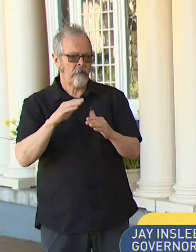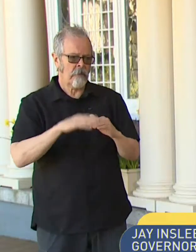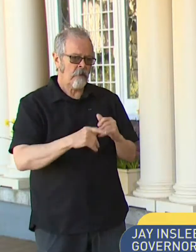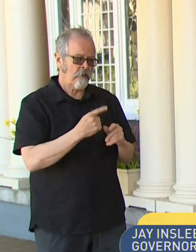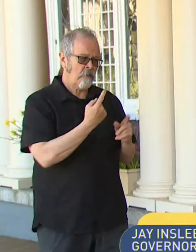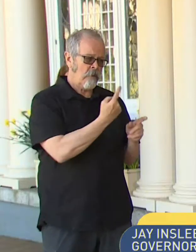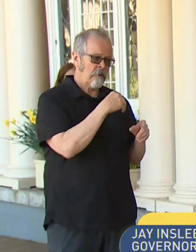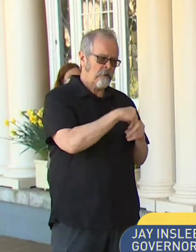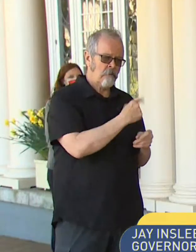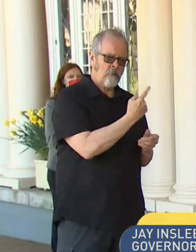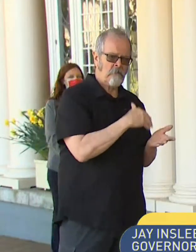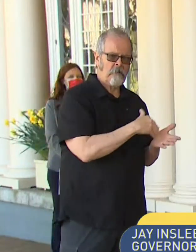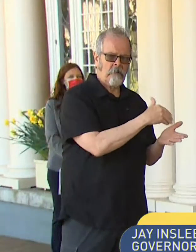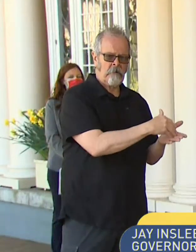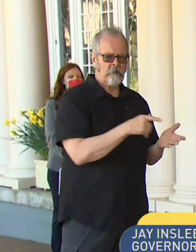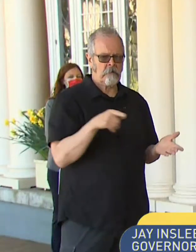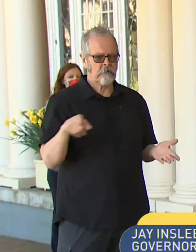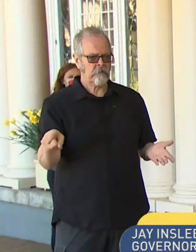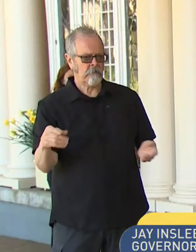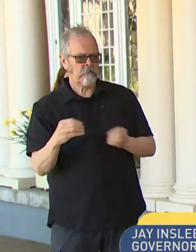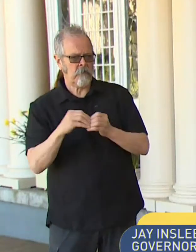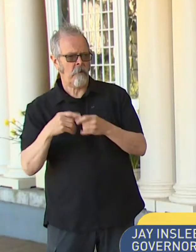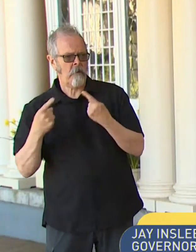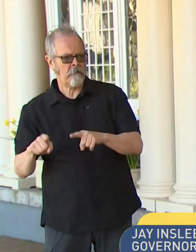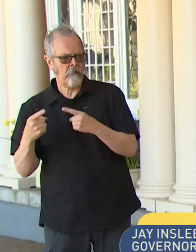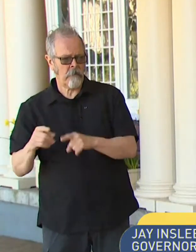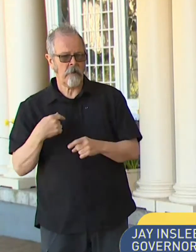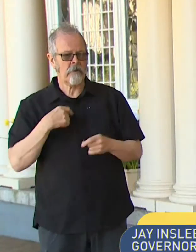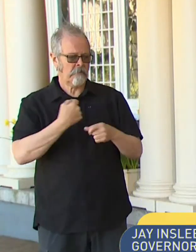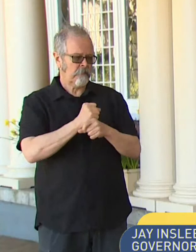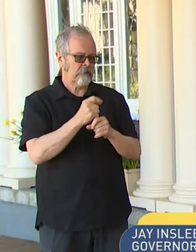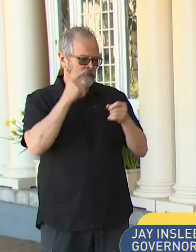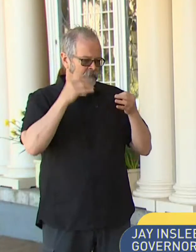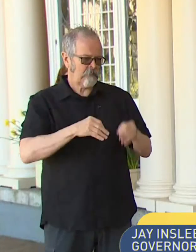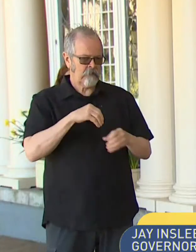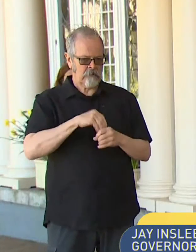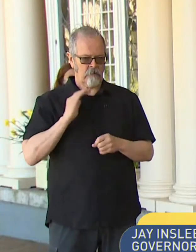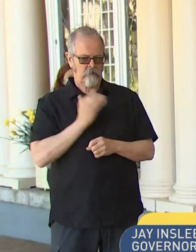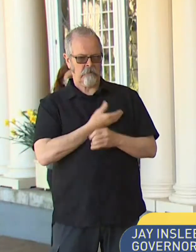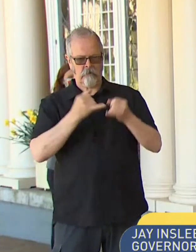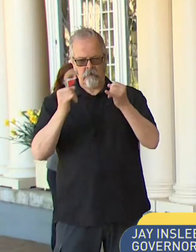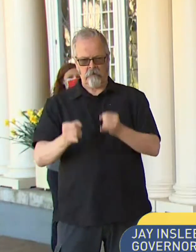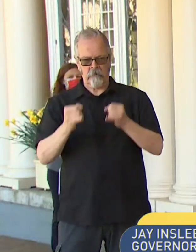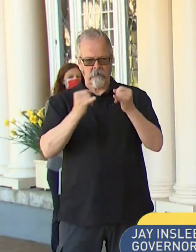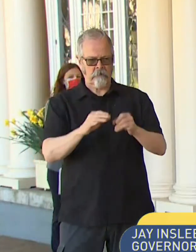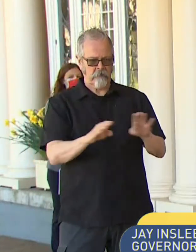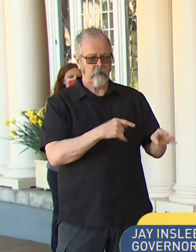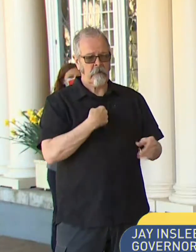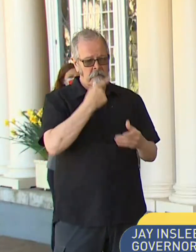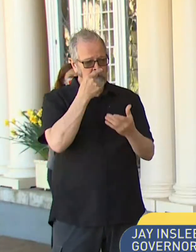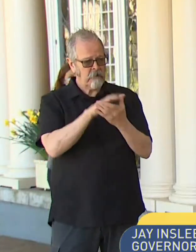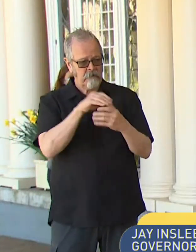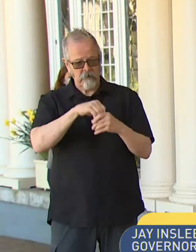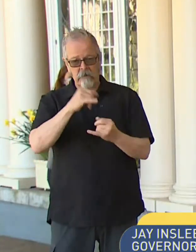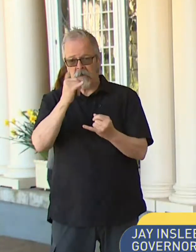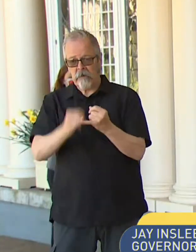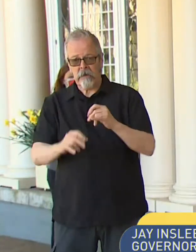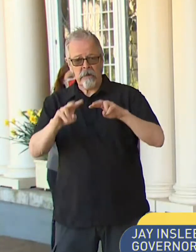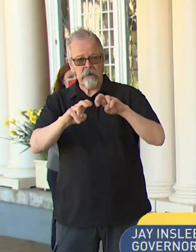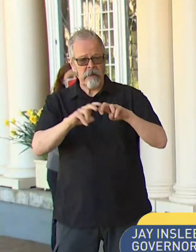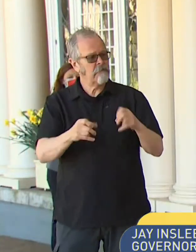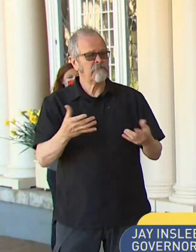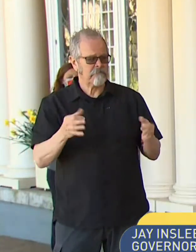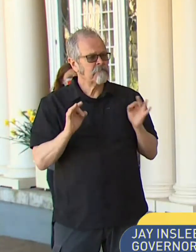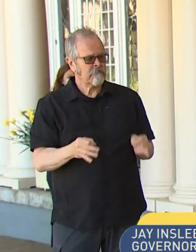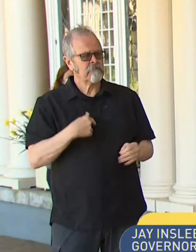But we've decided it's good for us in our individual behavior. So I believe in the ultimate analysis that we will see that these things